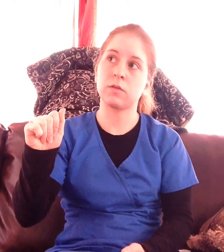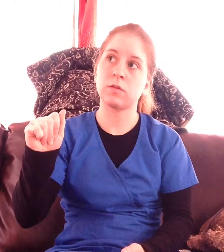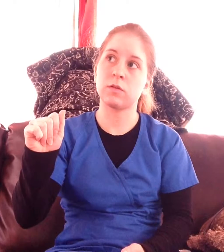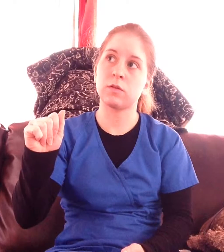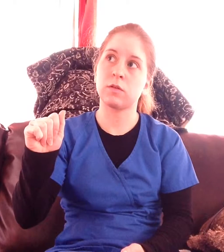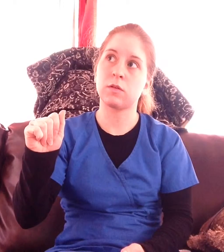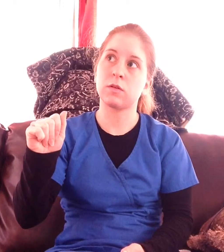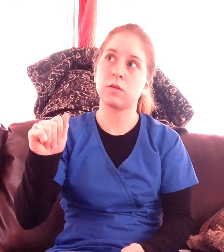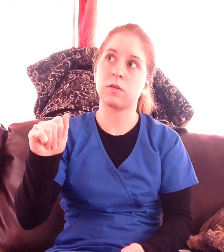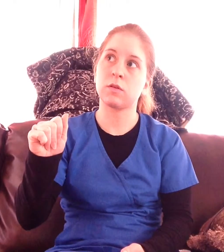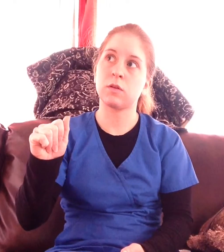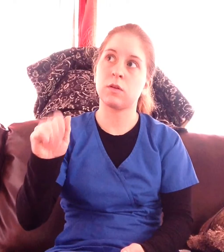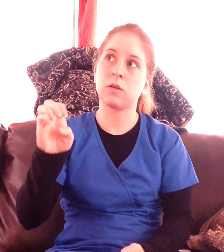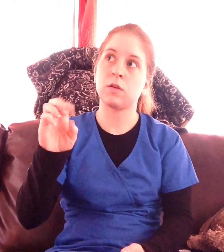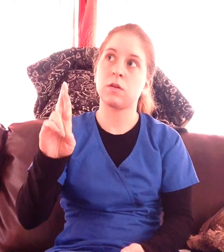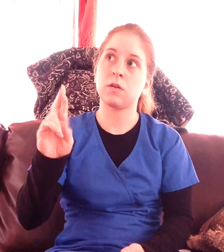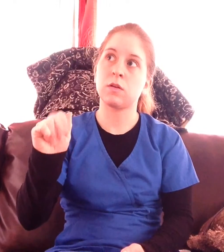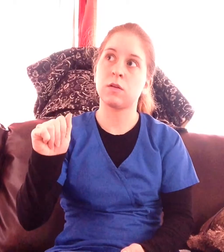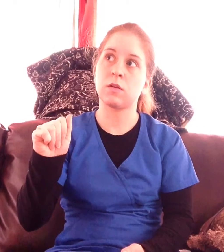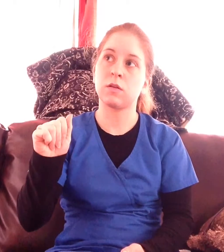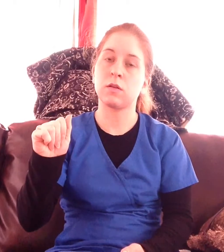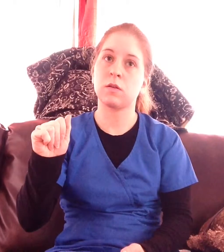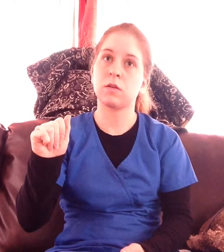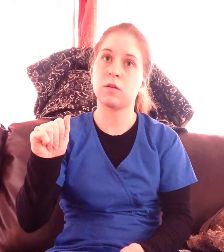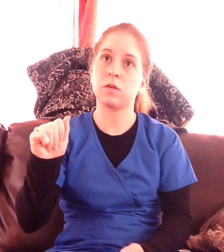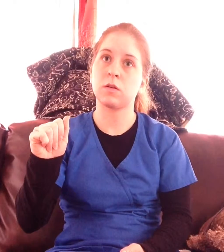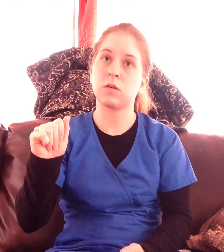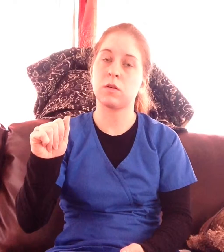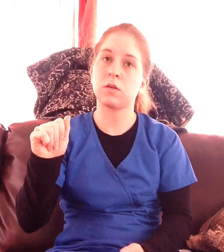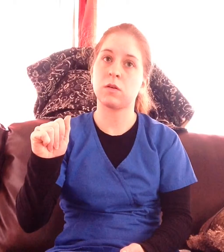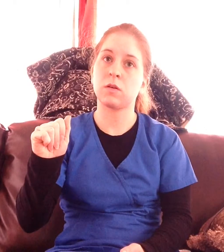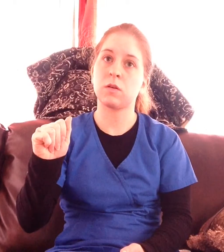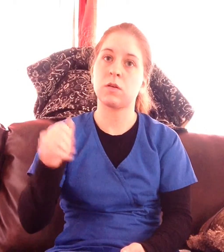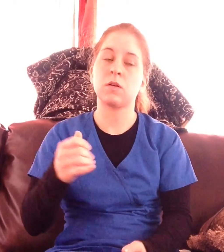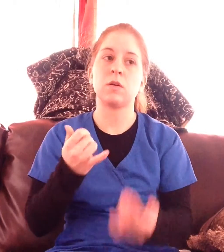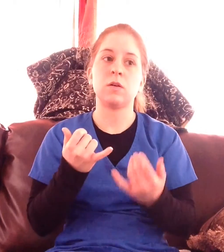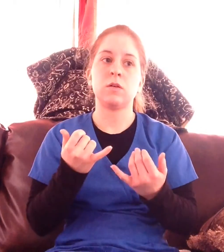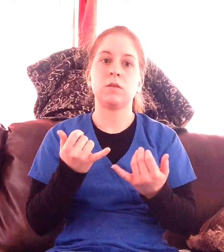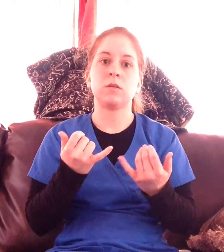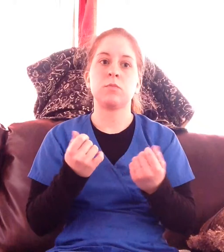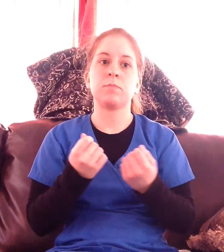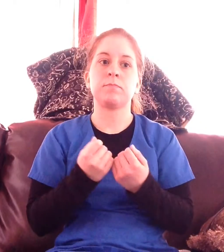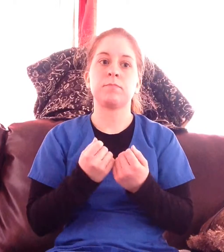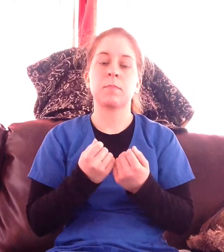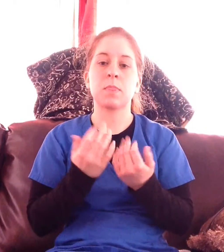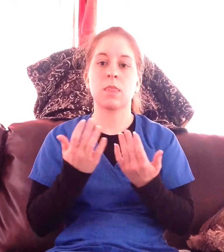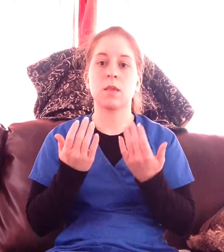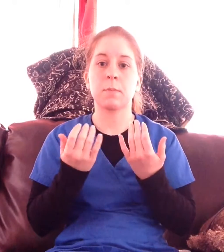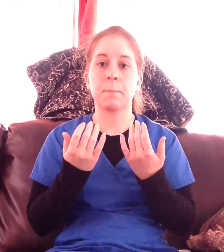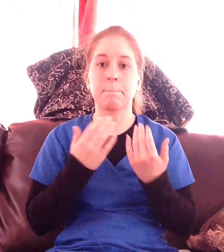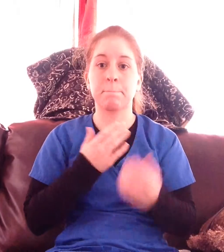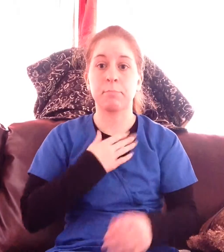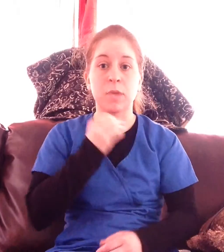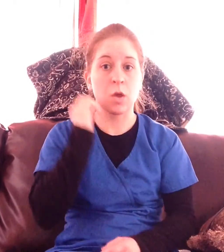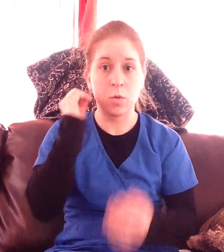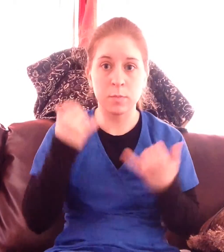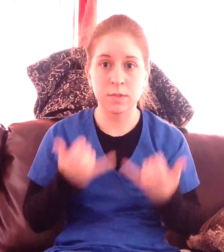would see a beautiful Victorian silver tea set, coffee pot, and